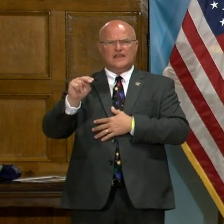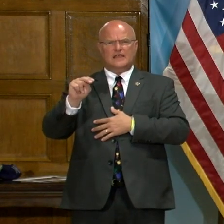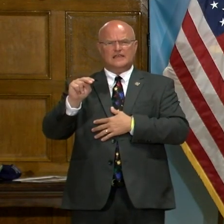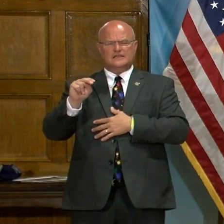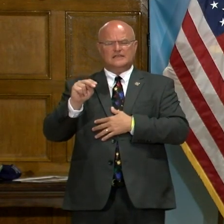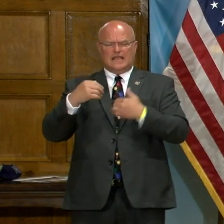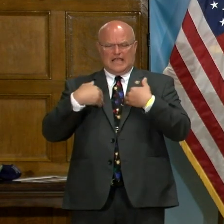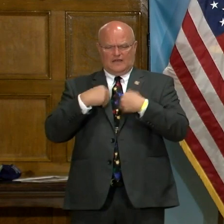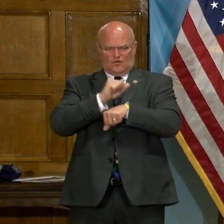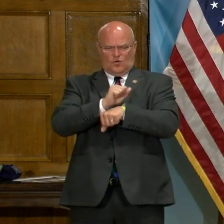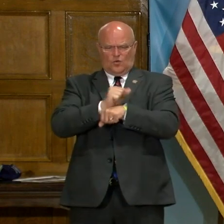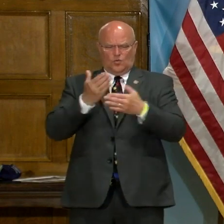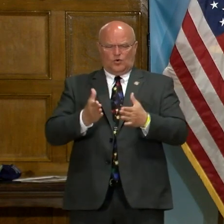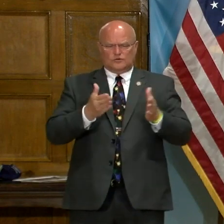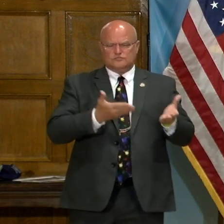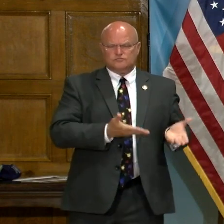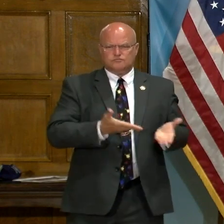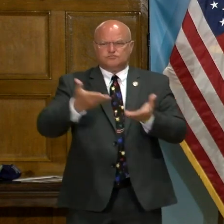workers to the